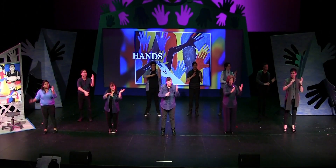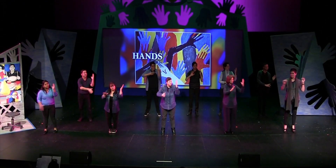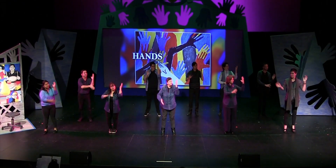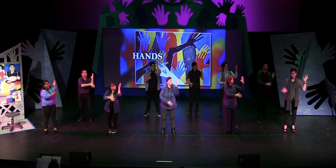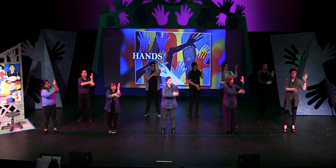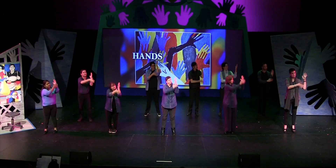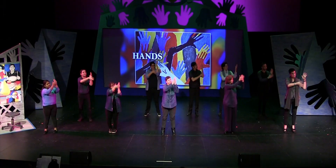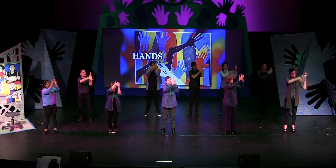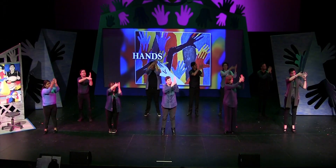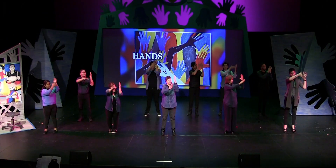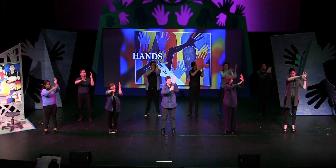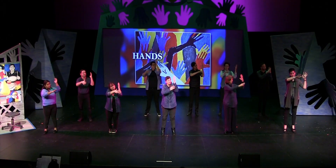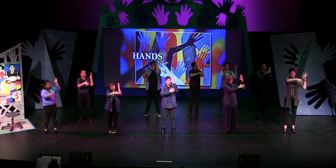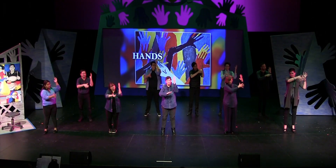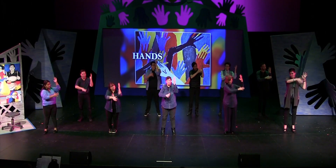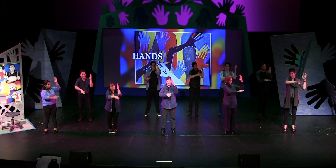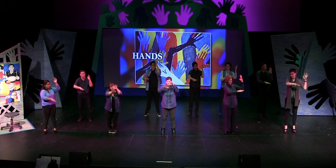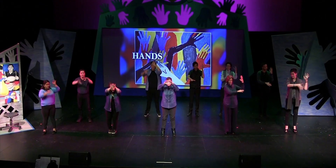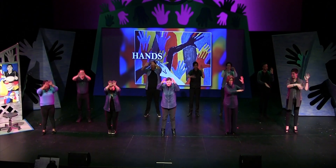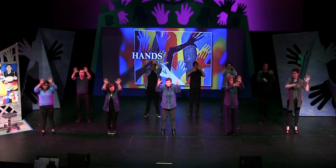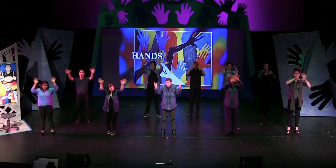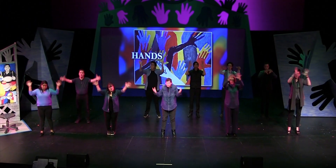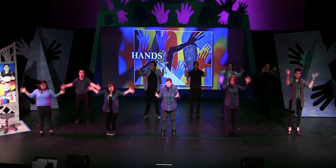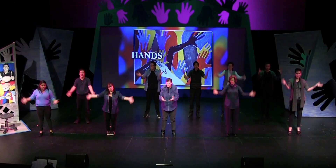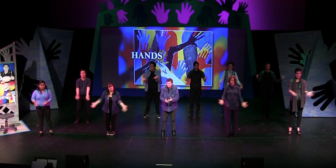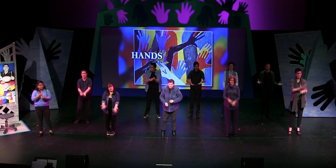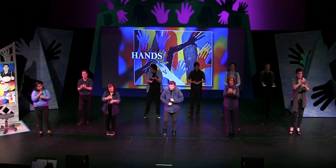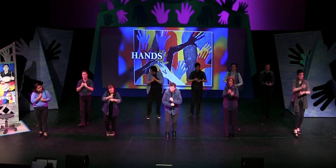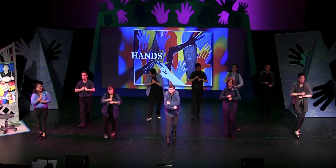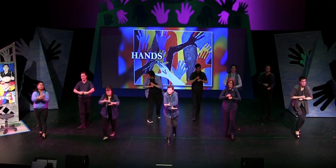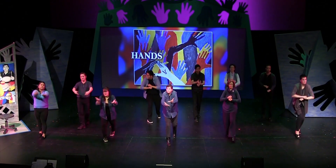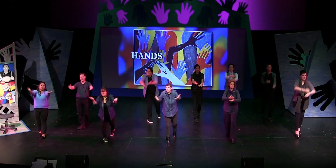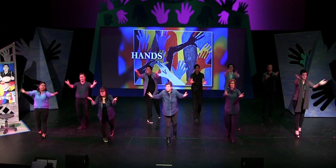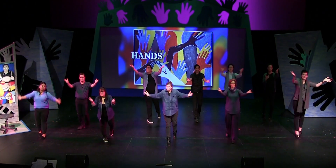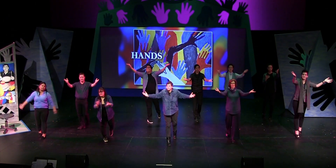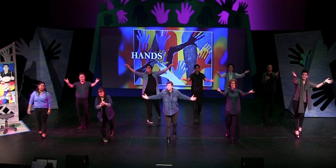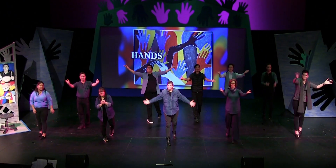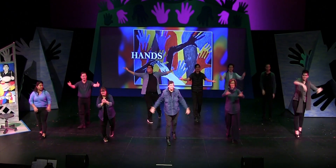grass waving, leaves falling. This world expressed for you.